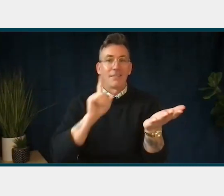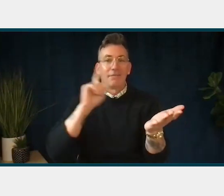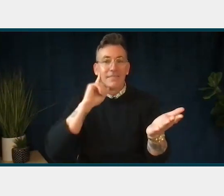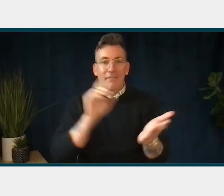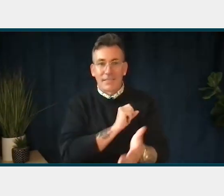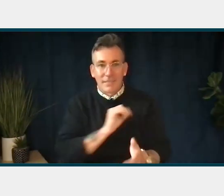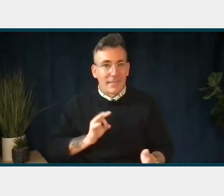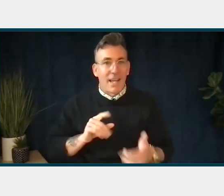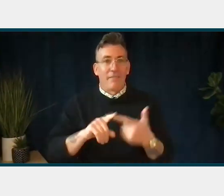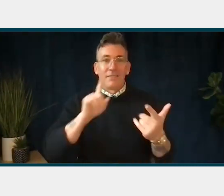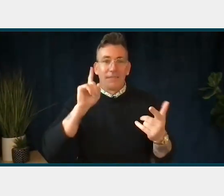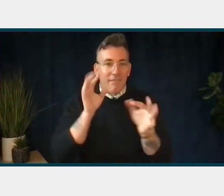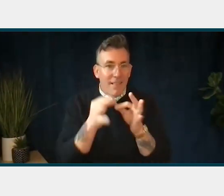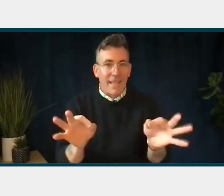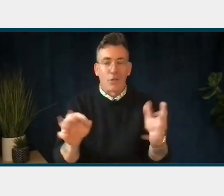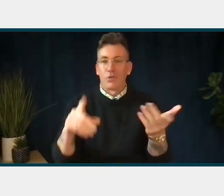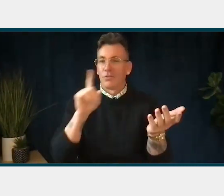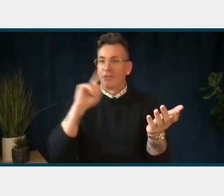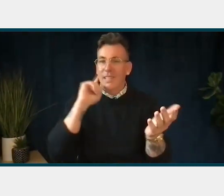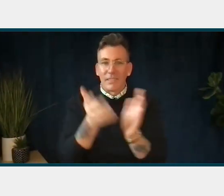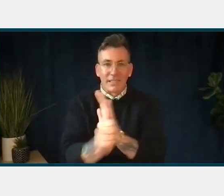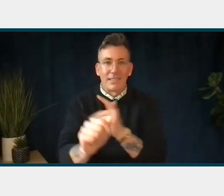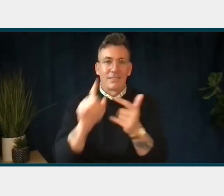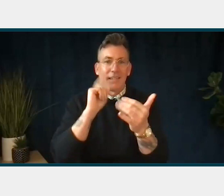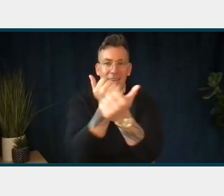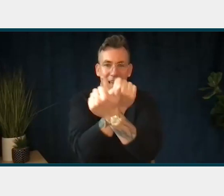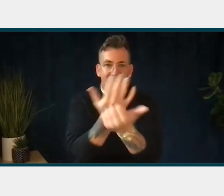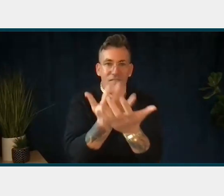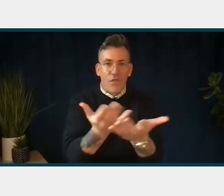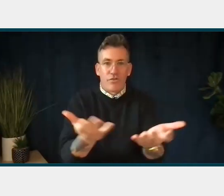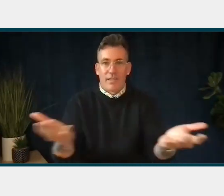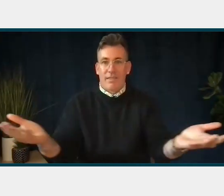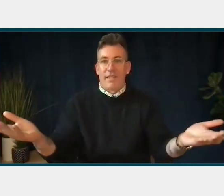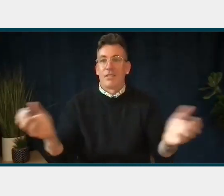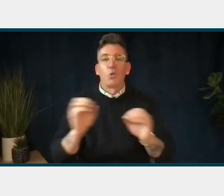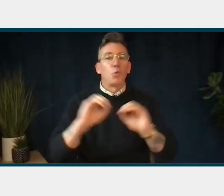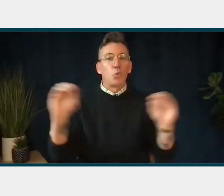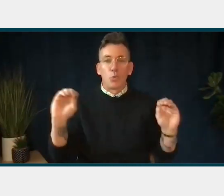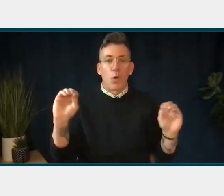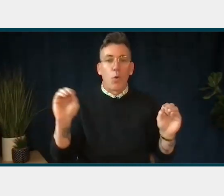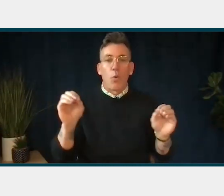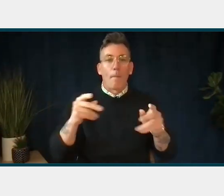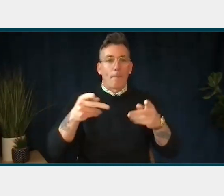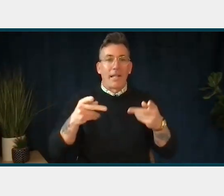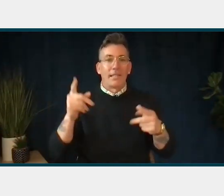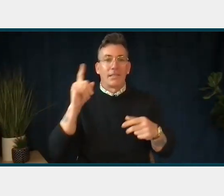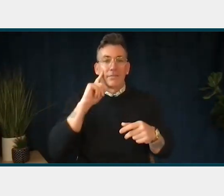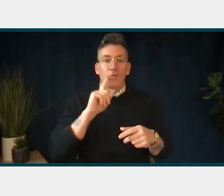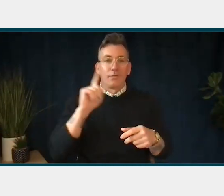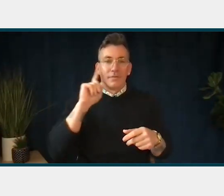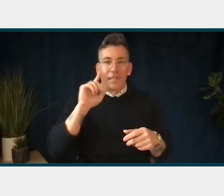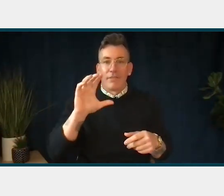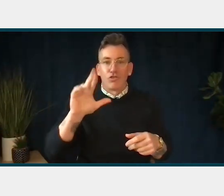It's centered. It's designed by deaf staff, by deaf language. It's deaf-led. It's